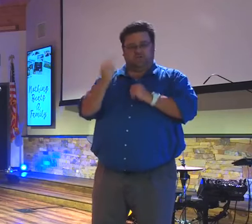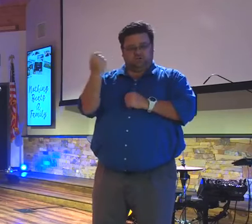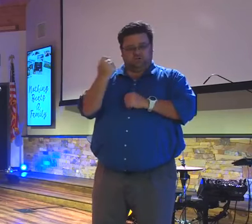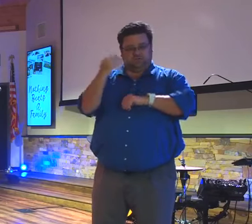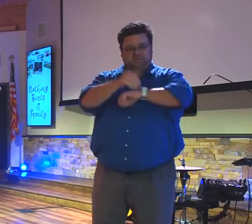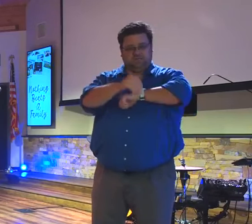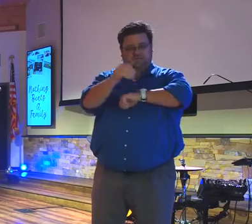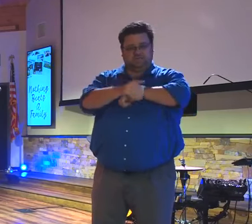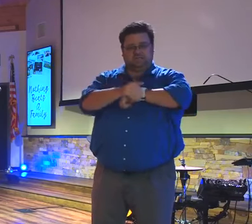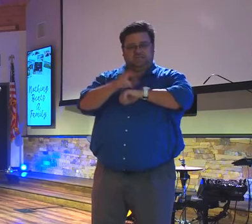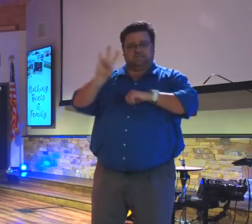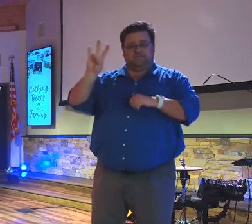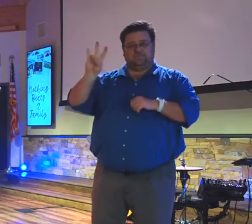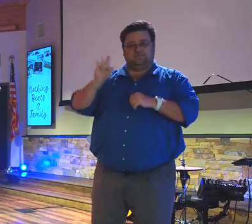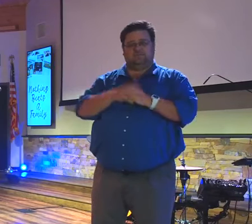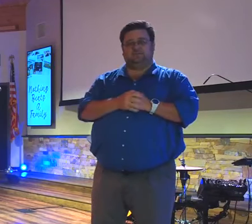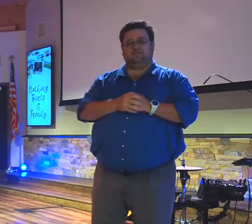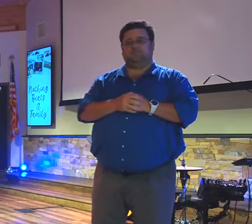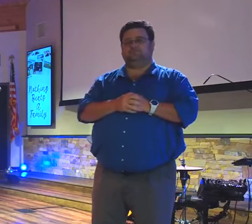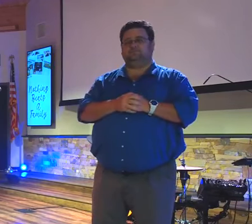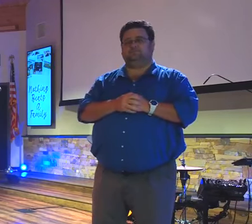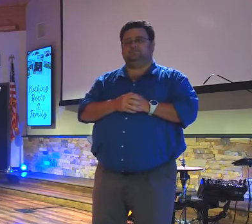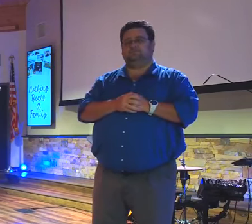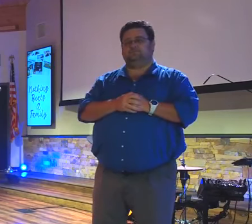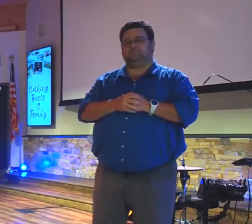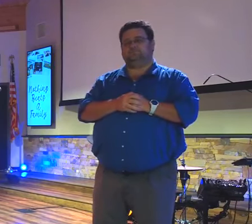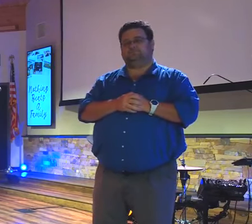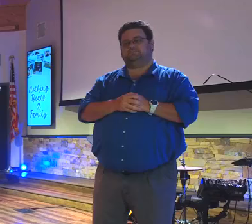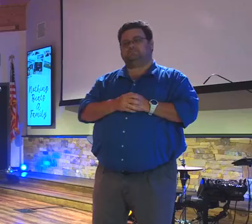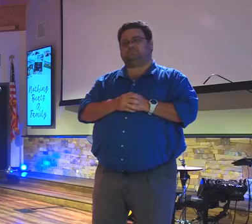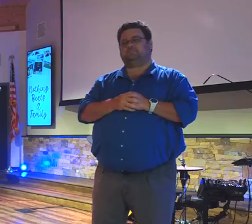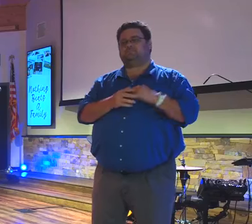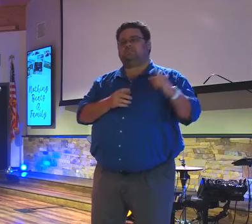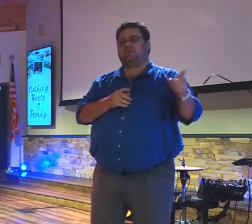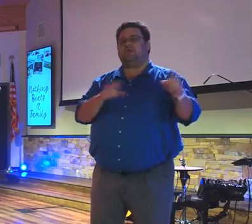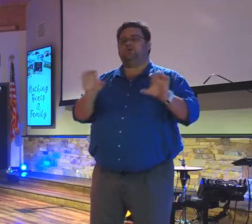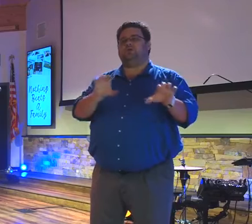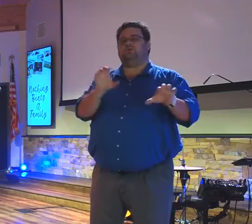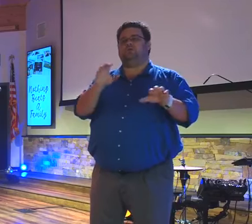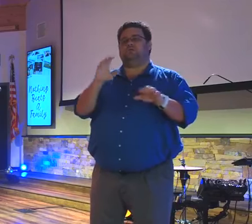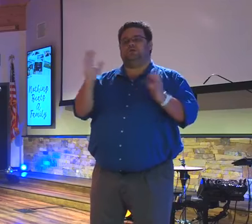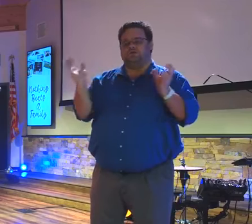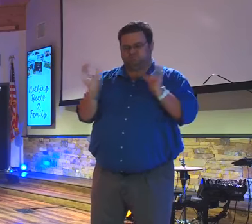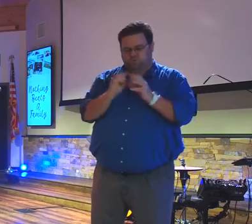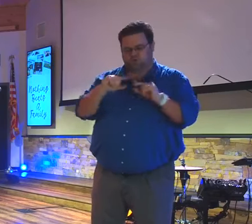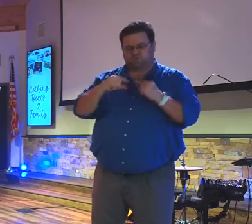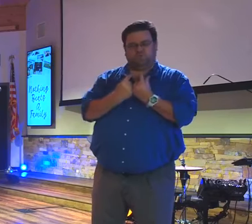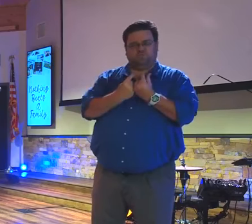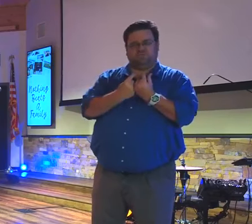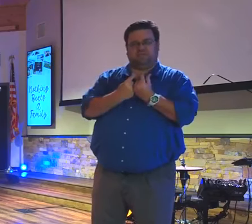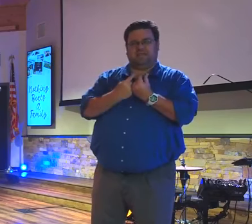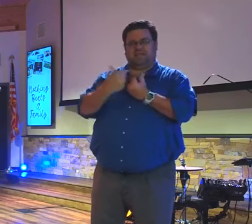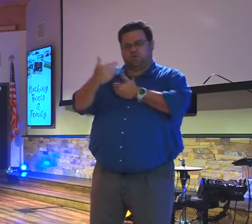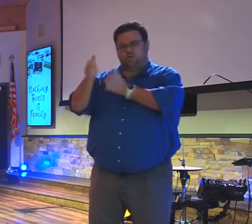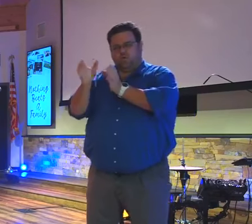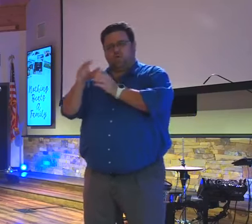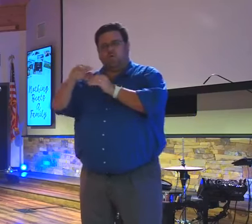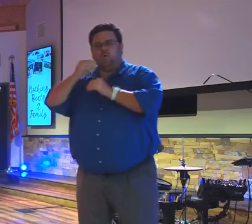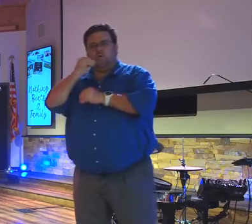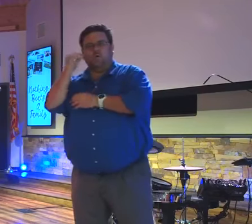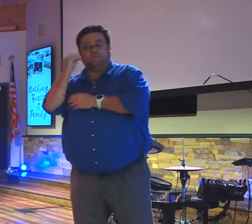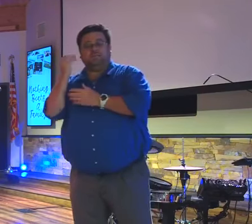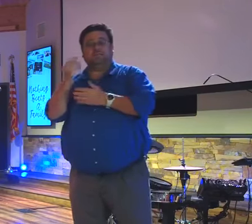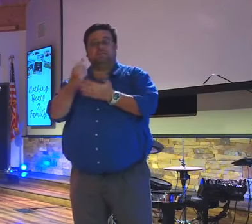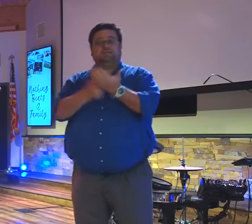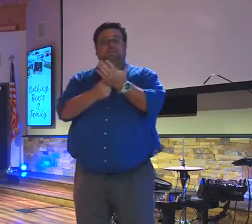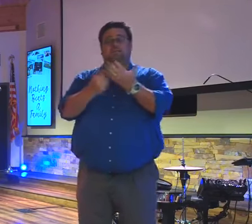right? 7 o'clock. And they'll do small groups part of the time, like in homes, and then sometimes they have a big gathering here